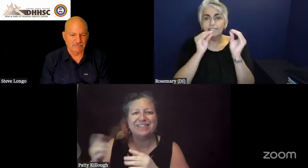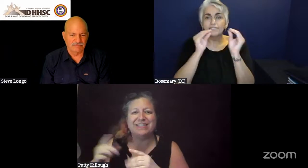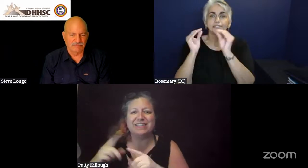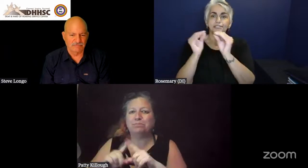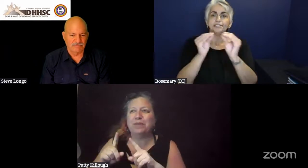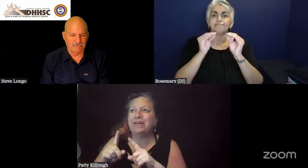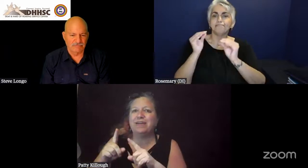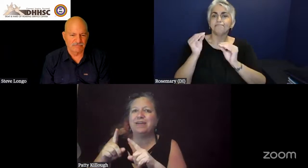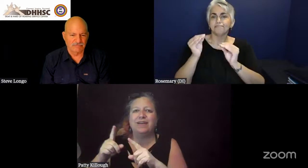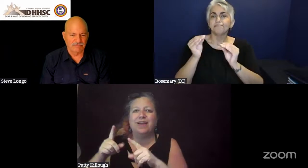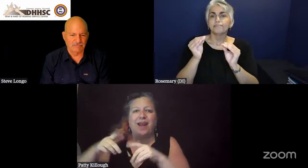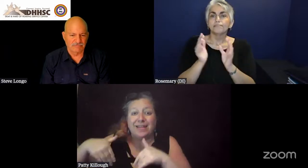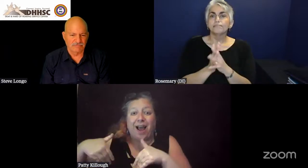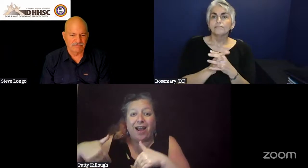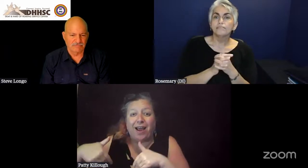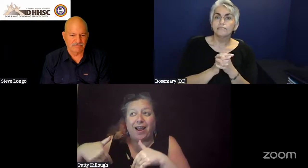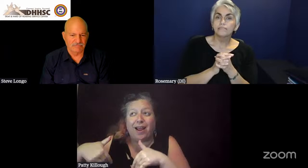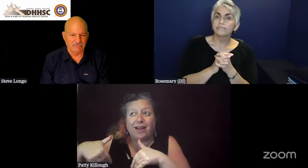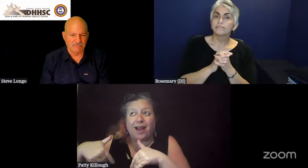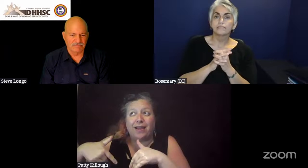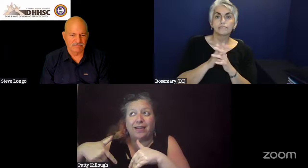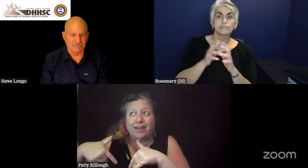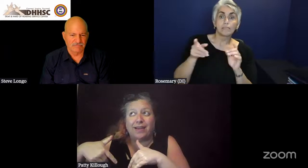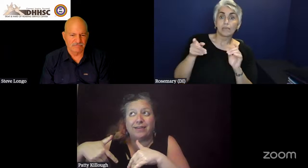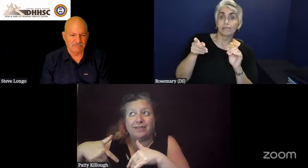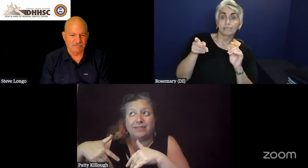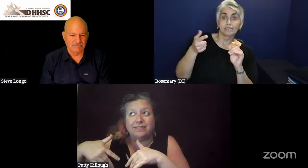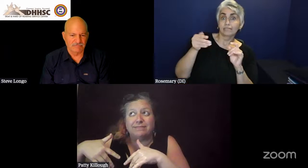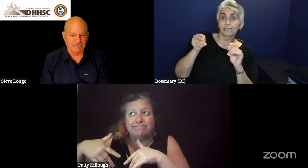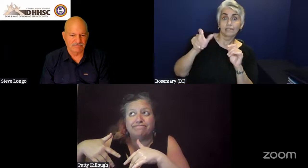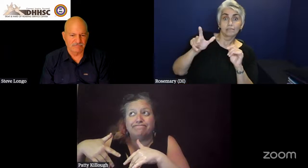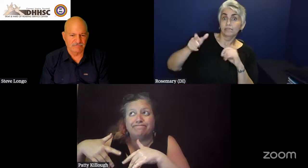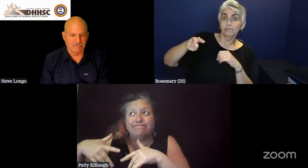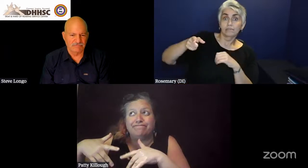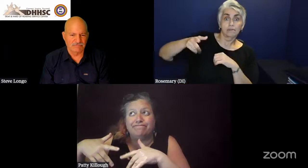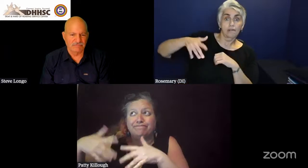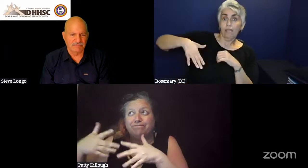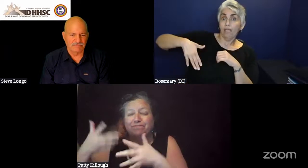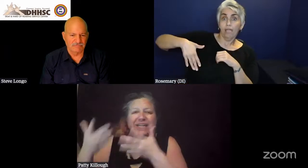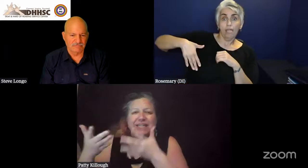I don't know, teach and set things up.